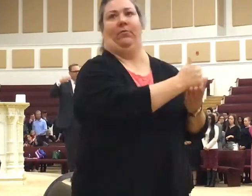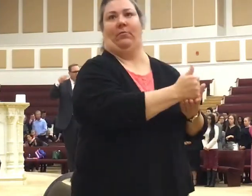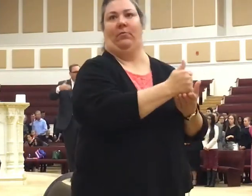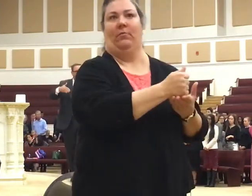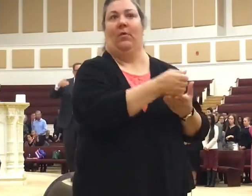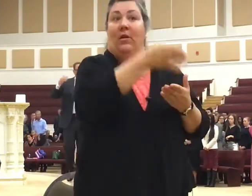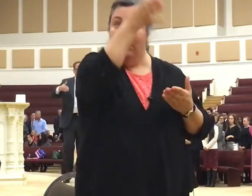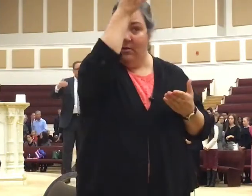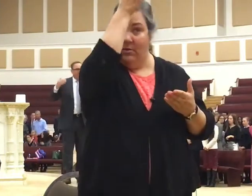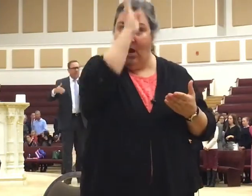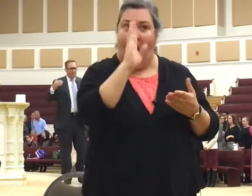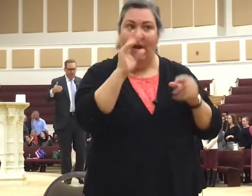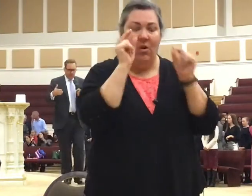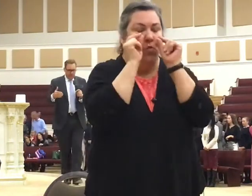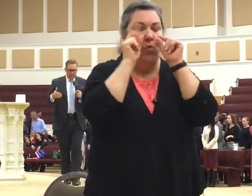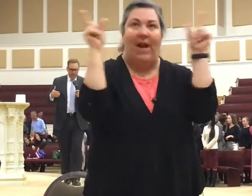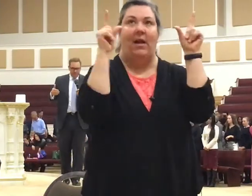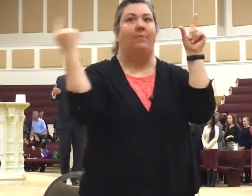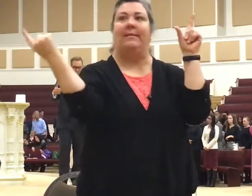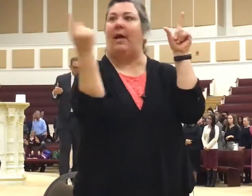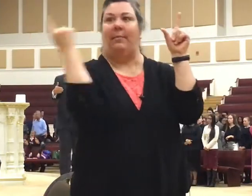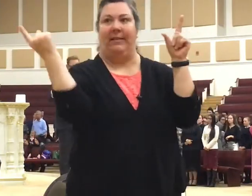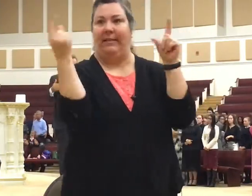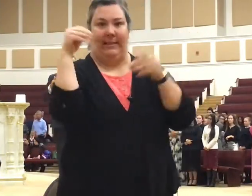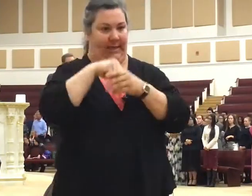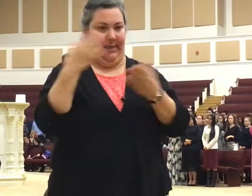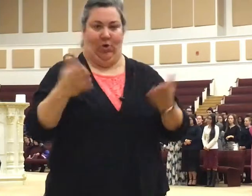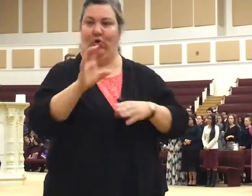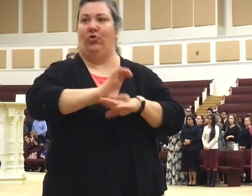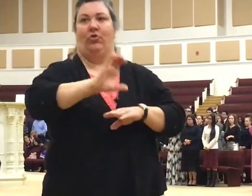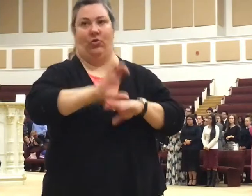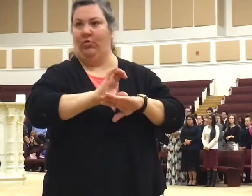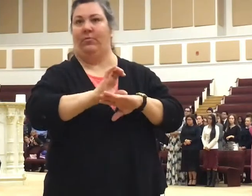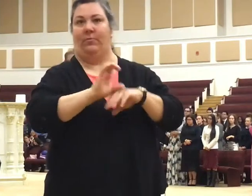God is awakening something in this church.